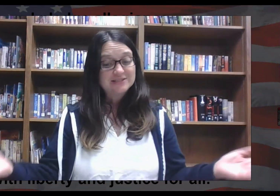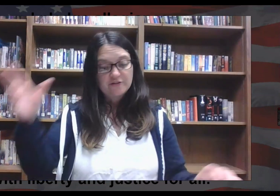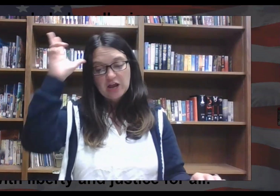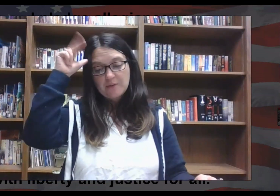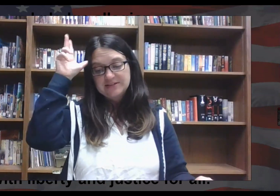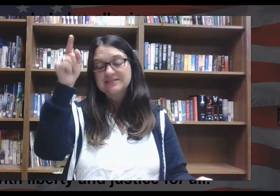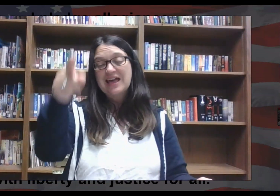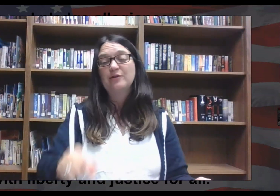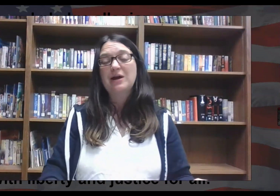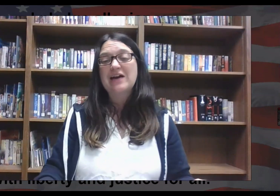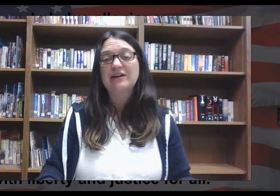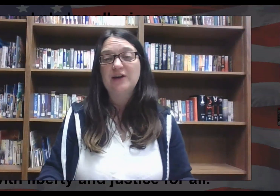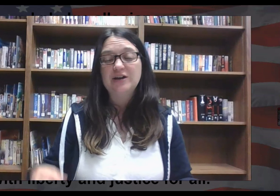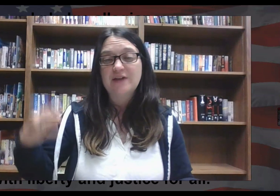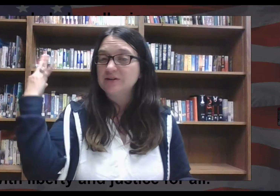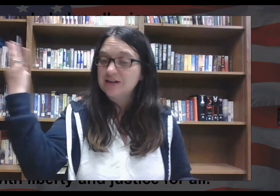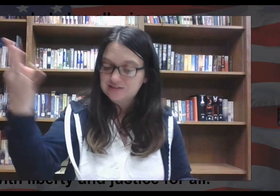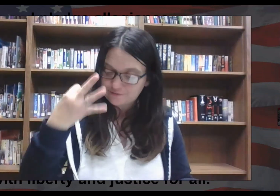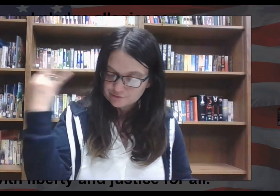That's all for now, Mustangs. Everyone have a fun, fabulous